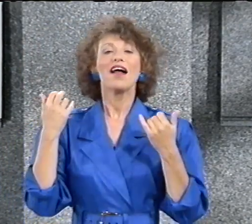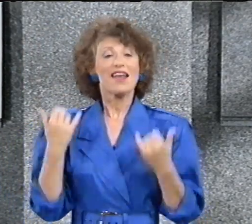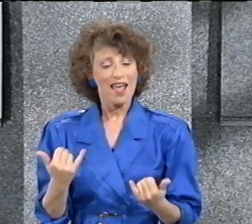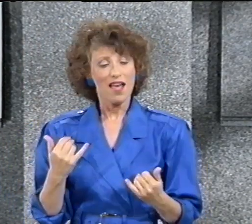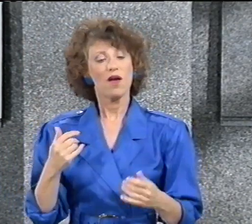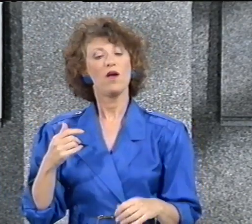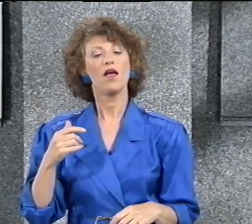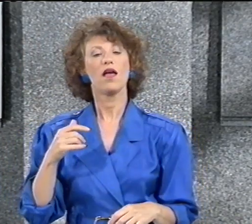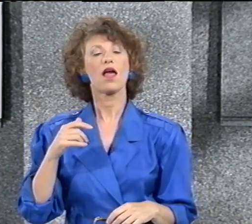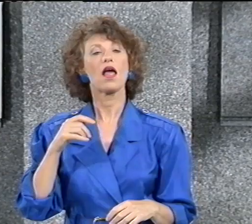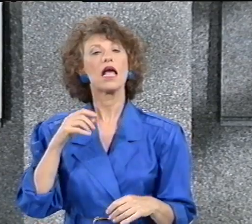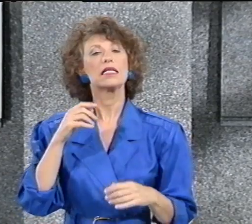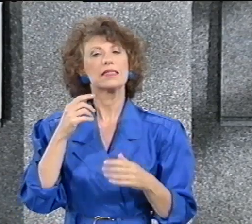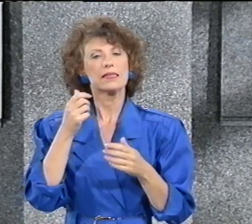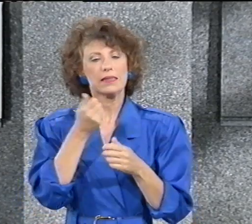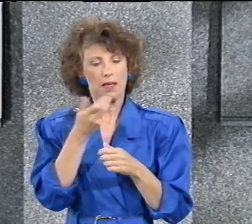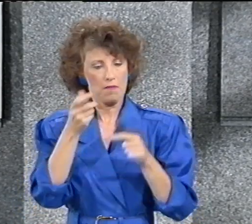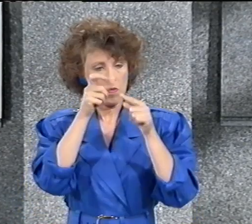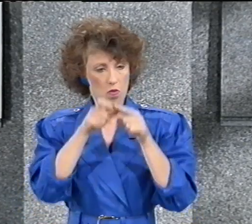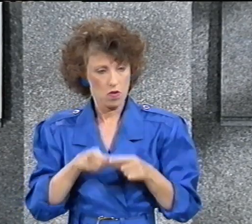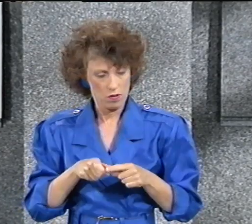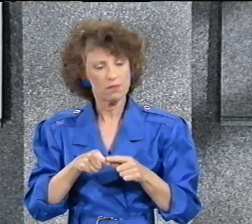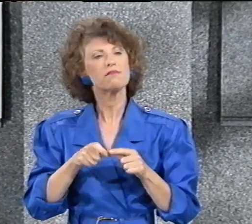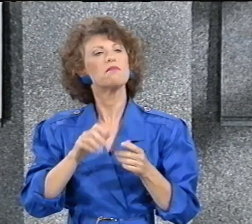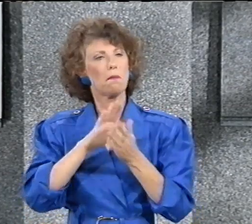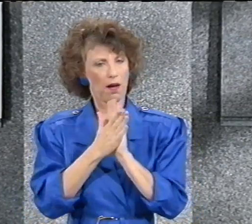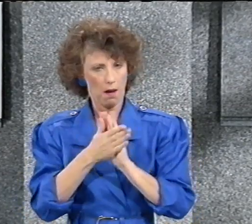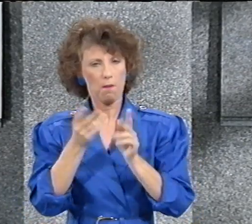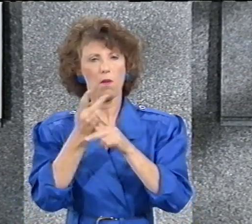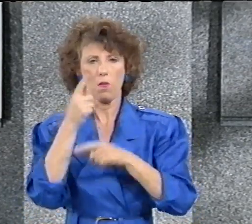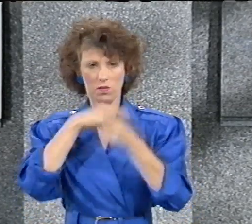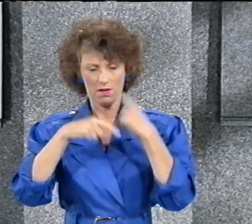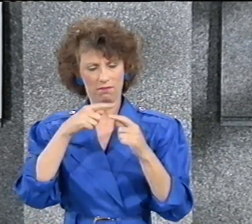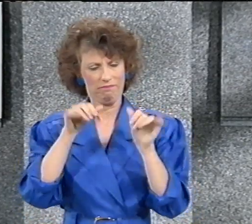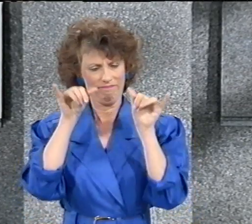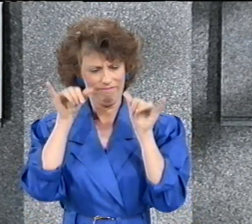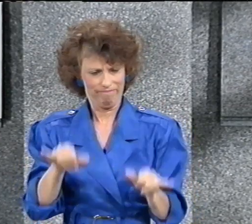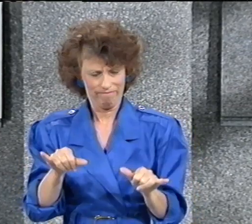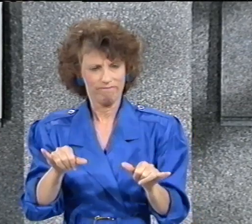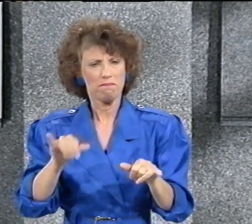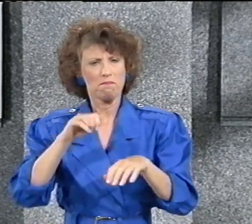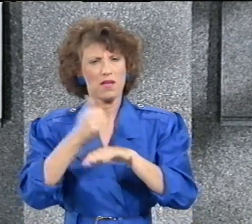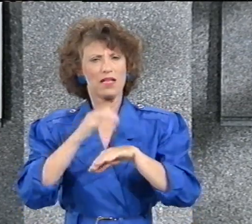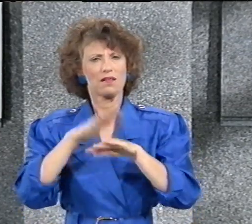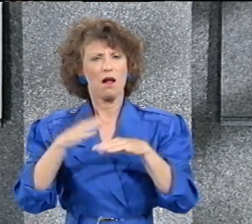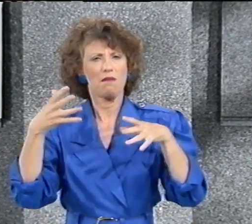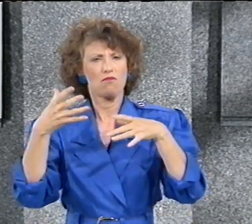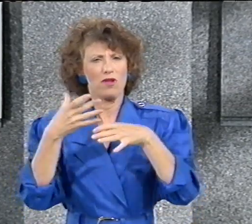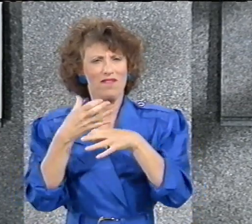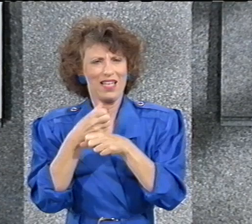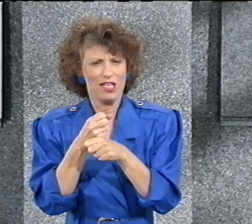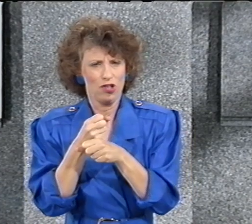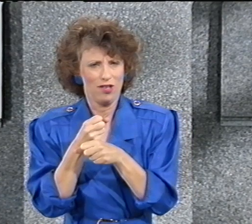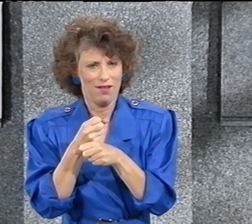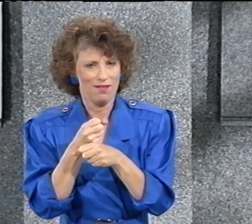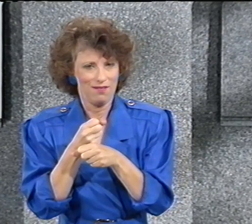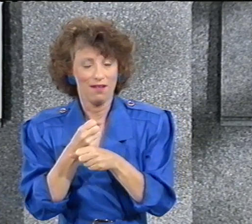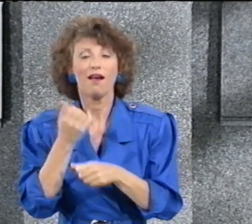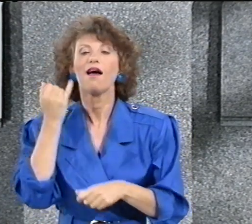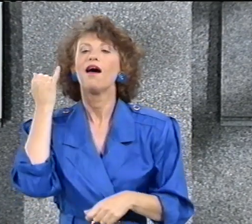Other English words that have become loan signs are the months of the year. There's a particular movement